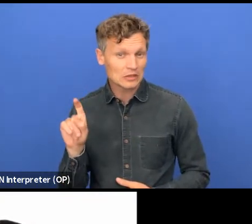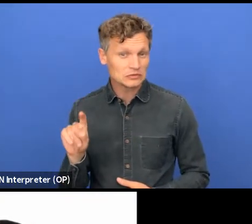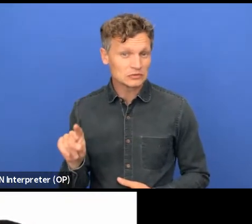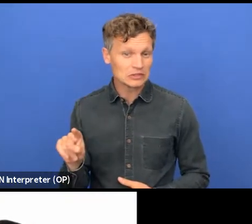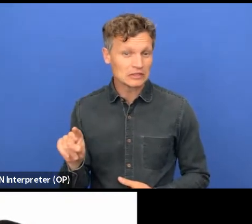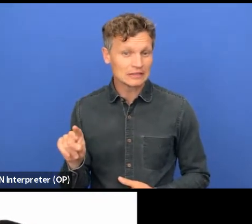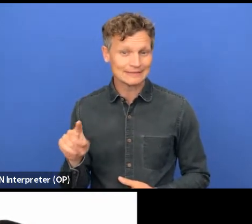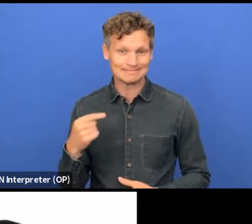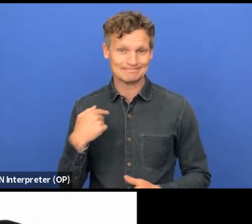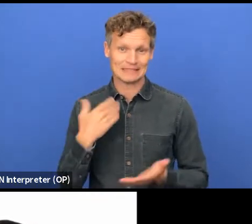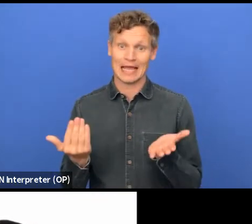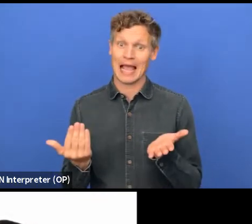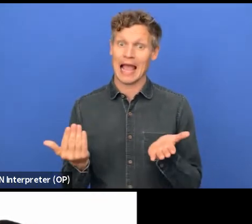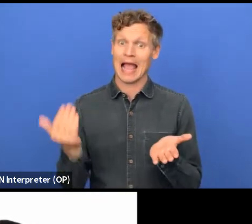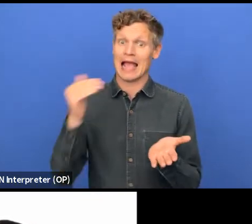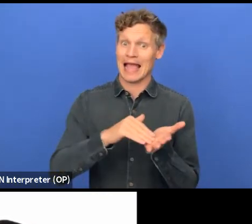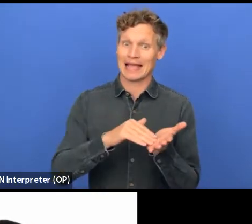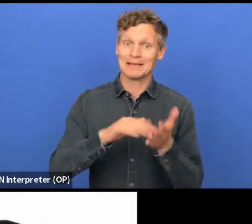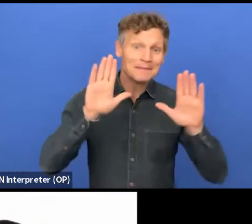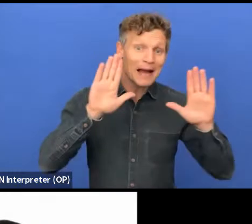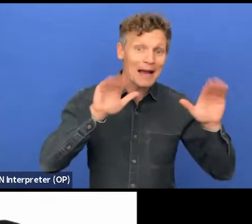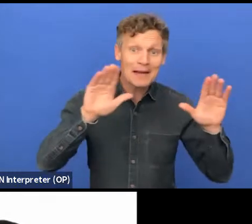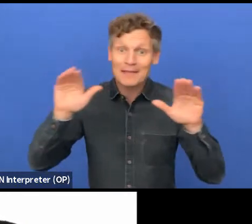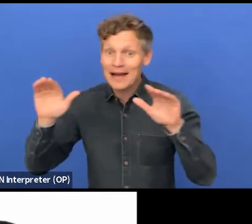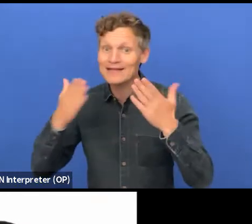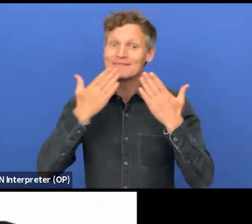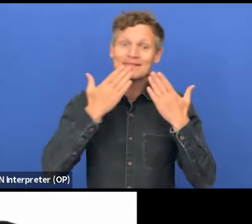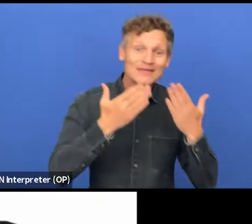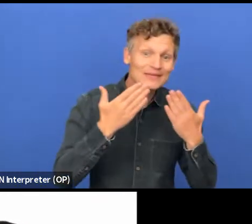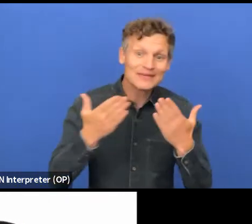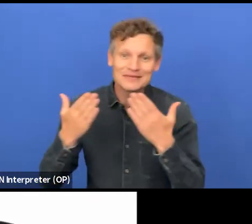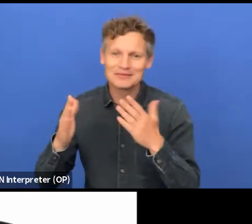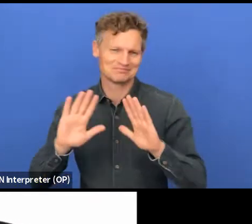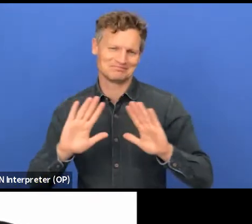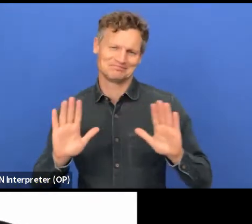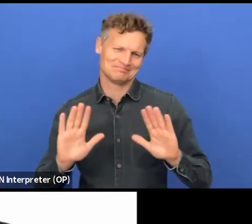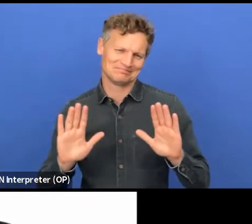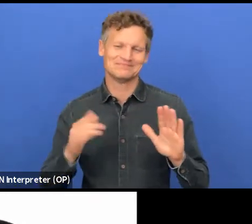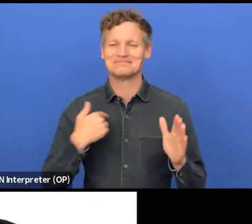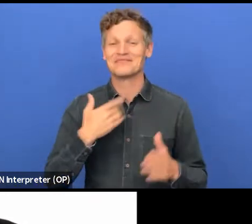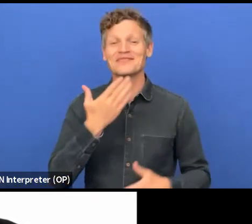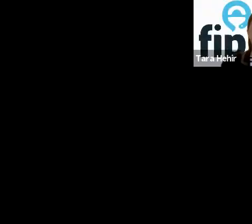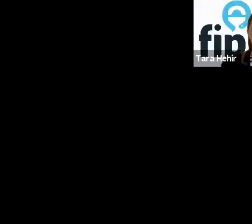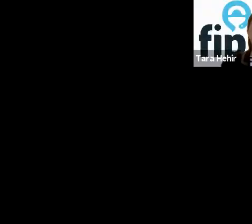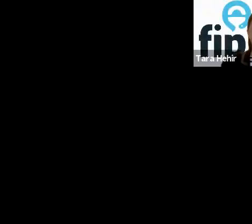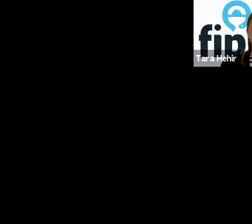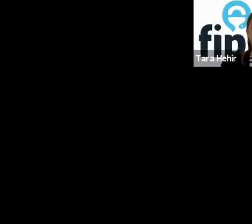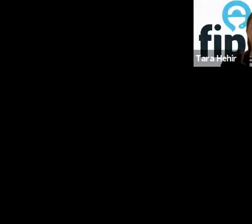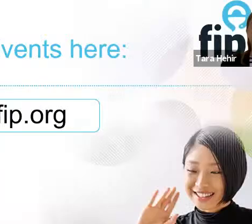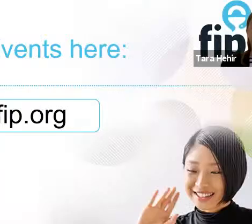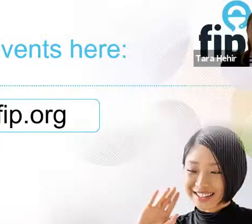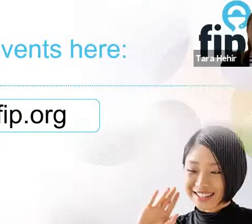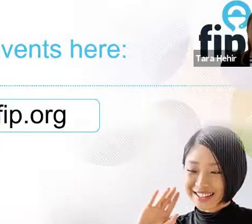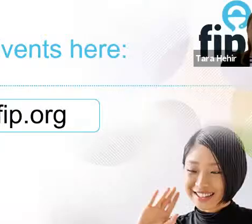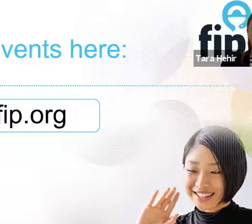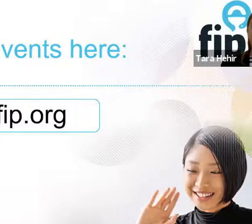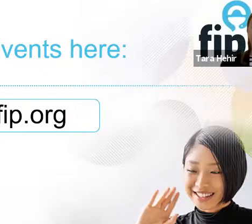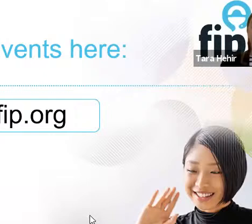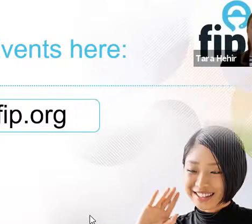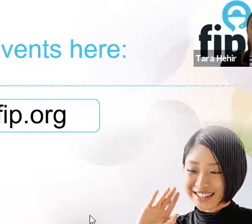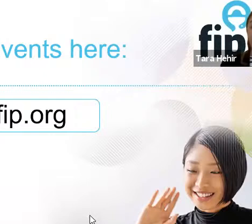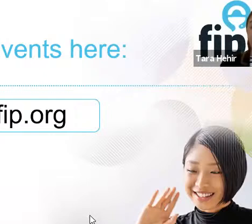all the goodbyes again, but thank you all for attending, and hopefully we'll be able to run future